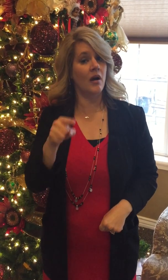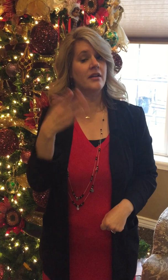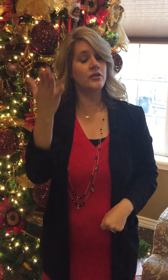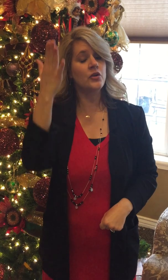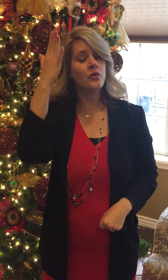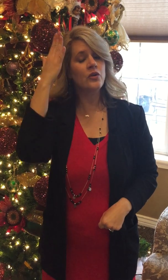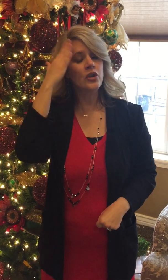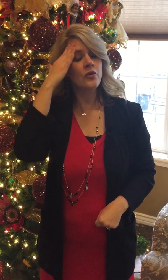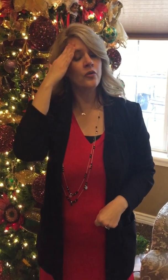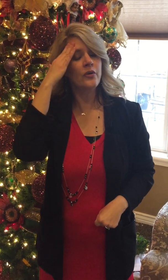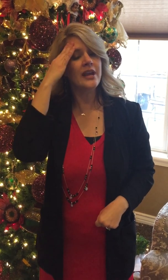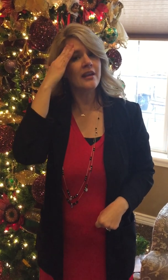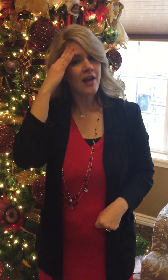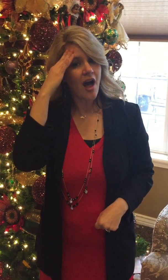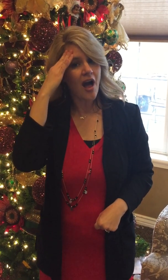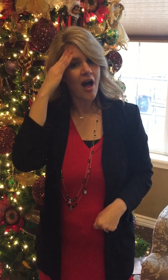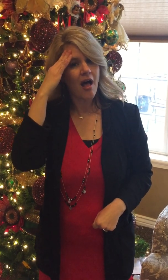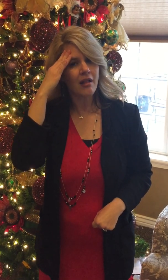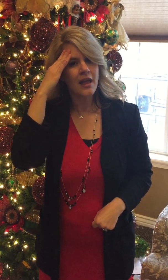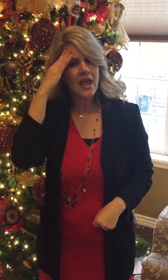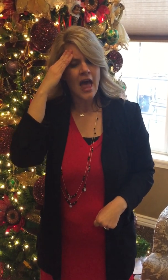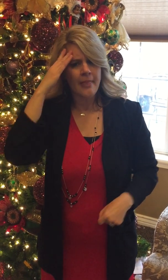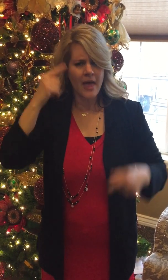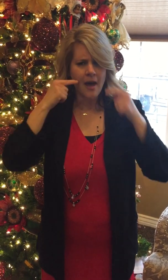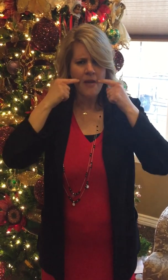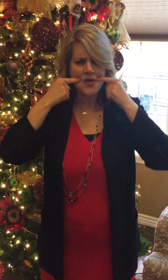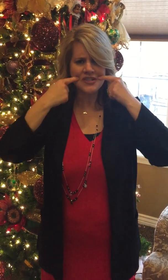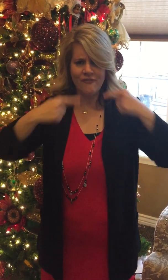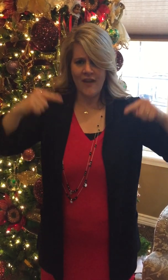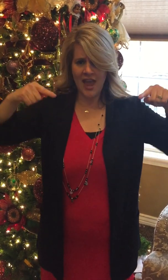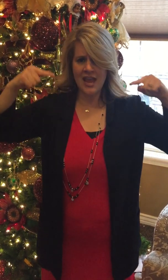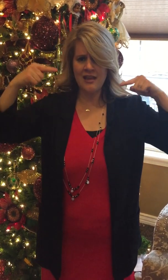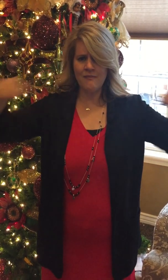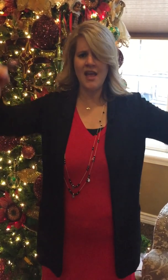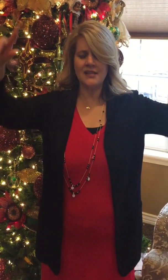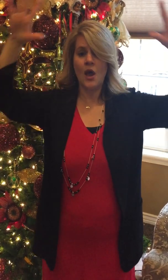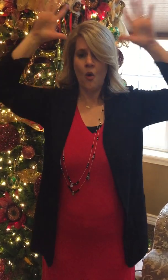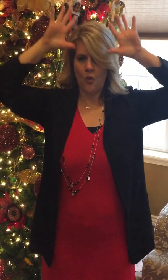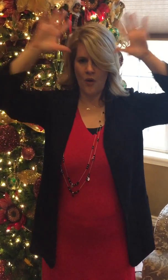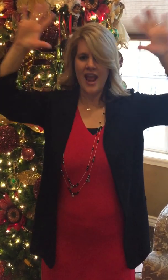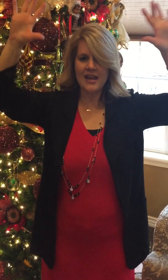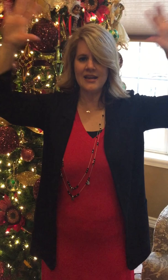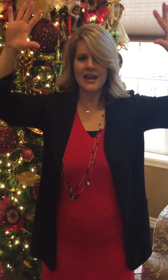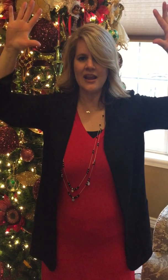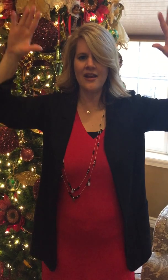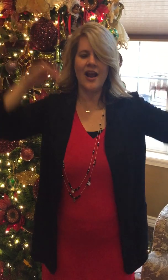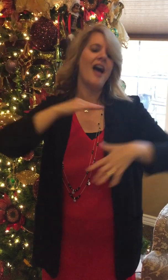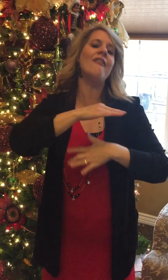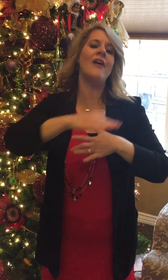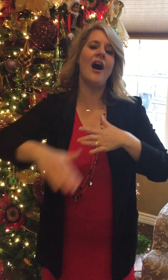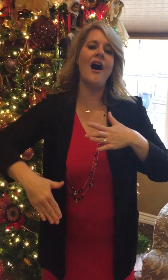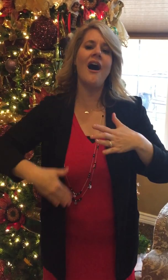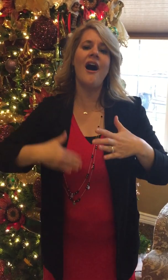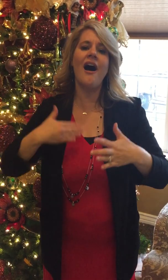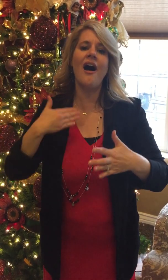But do you recall the most famous reindeer of